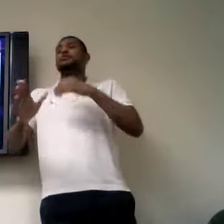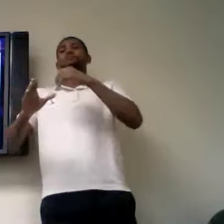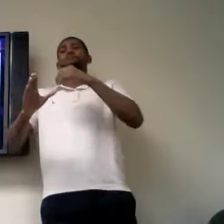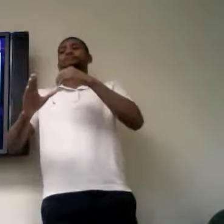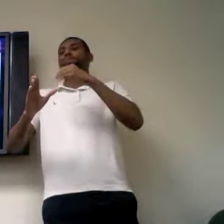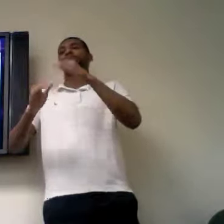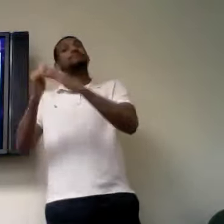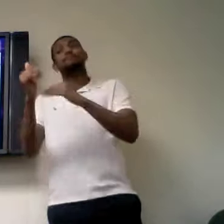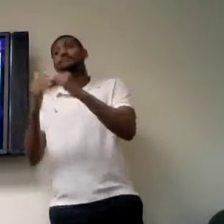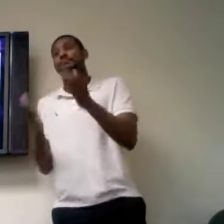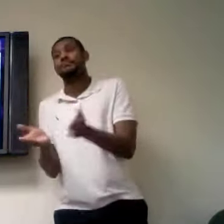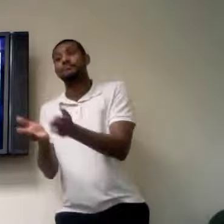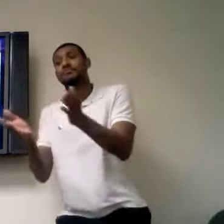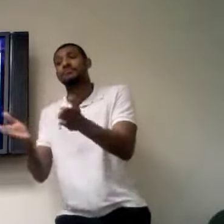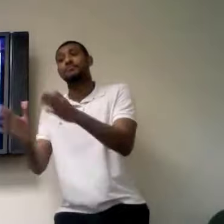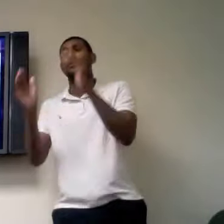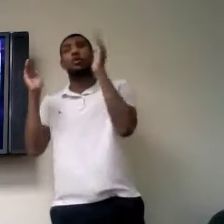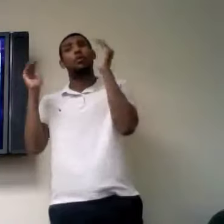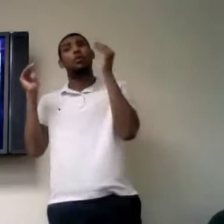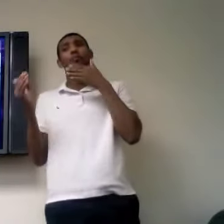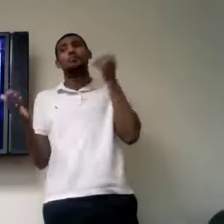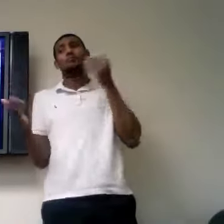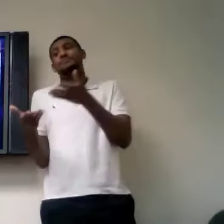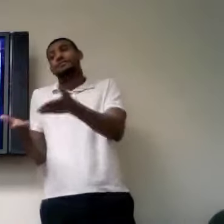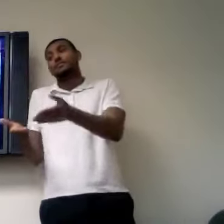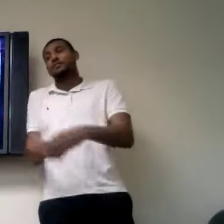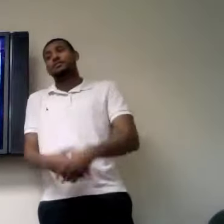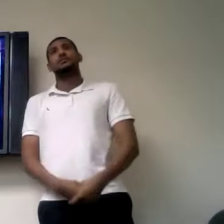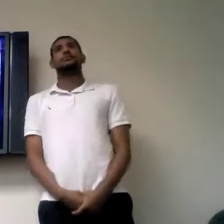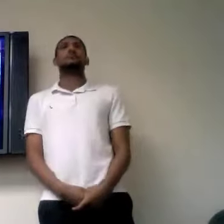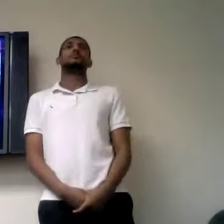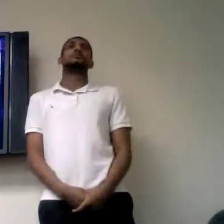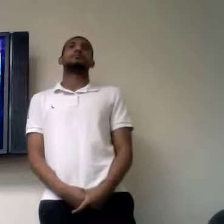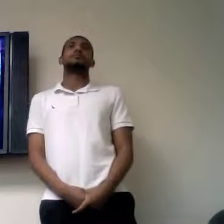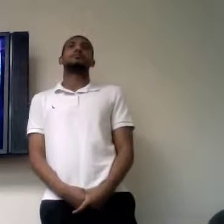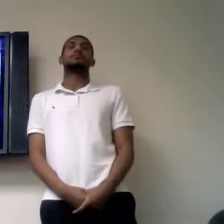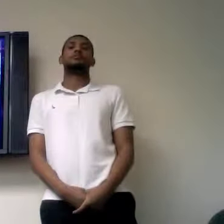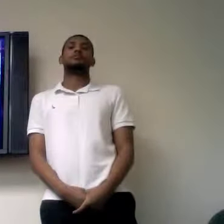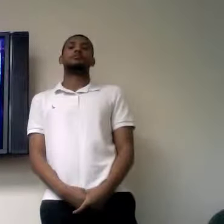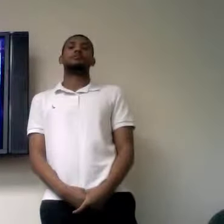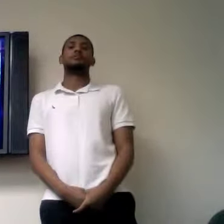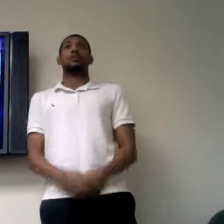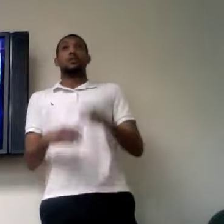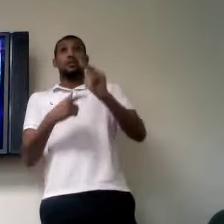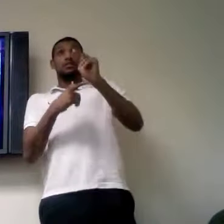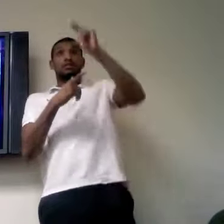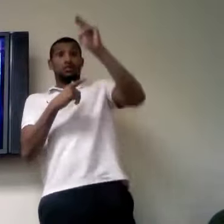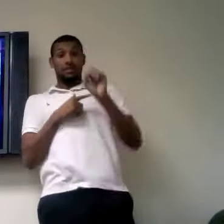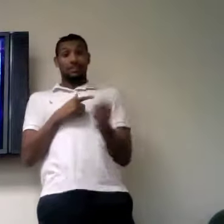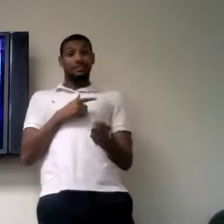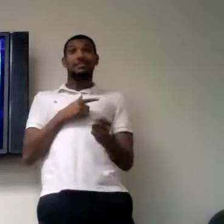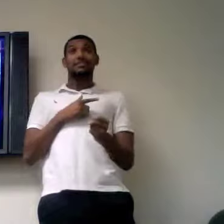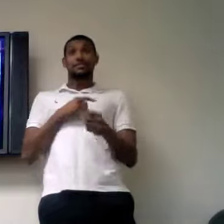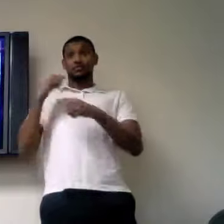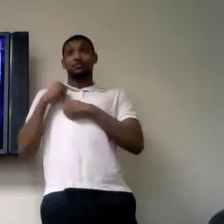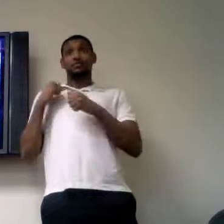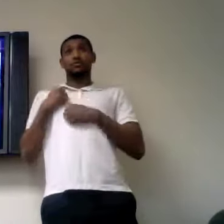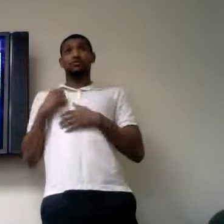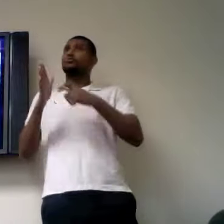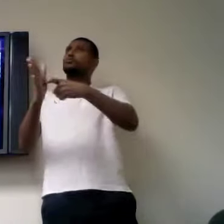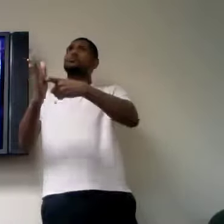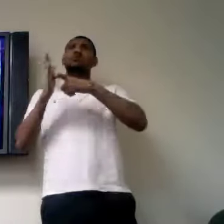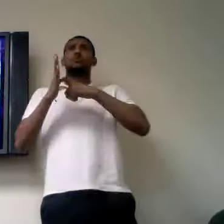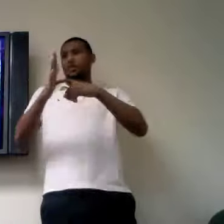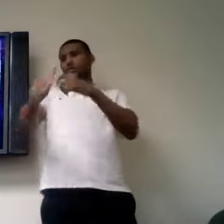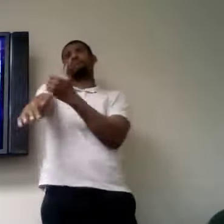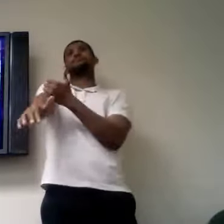as possible and hoping for the best. All Union and Confederate soldiers were required to be